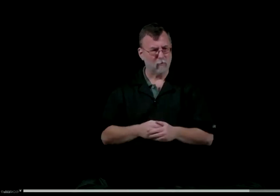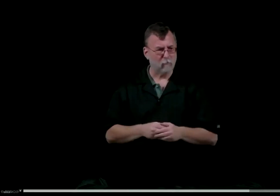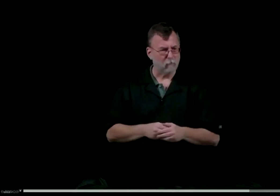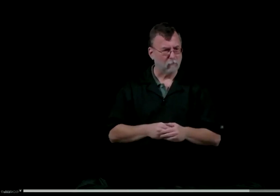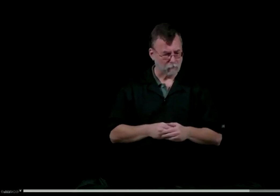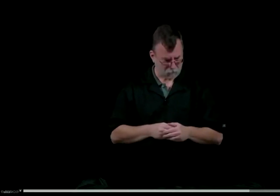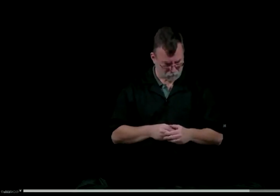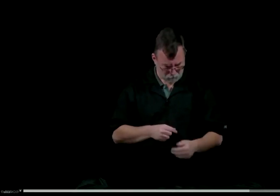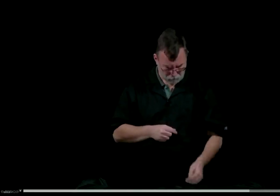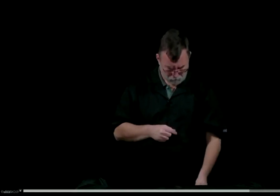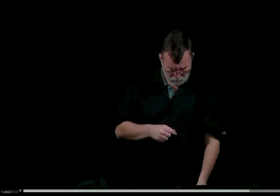to try to tell other people.